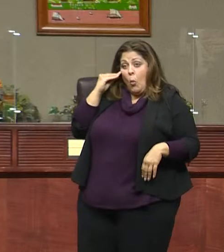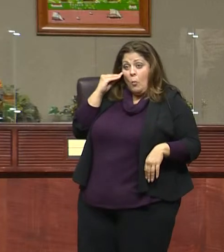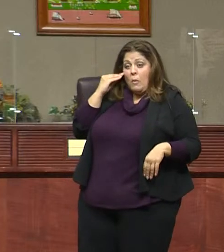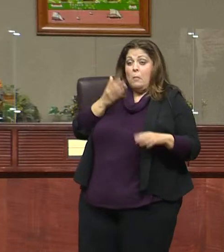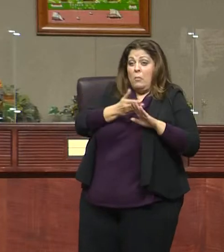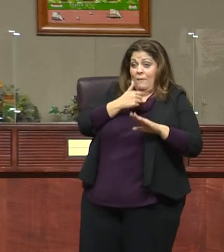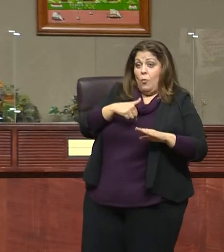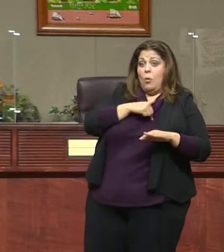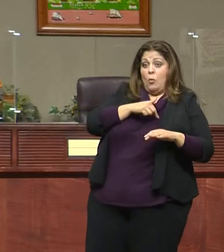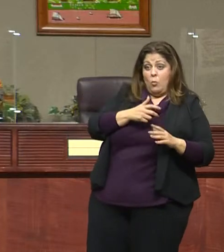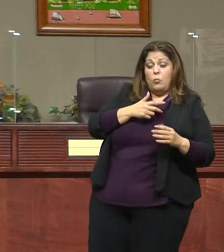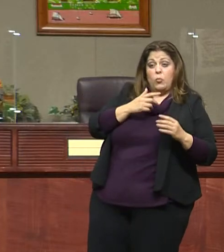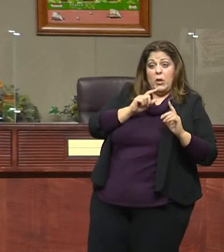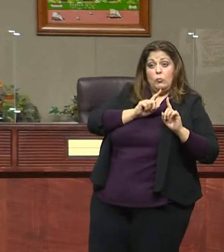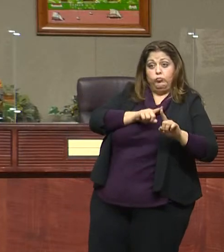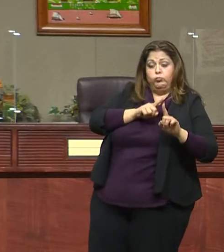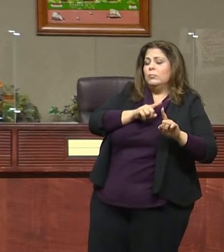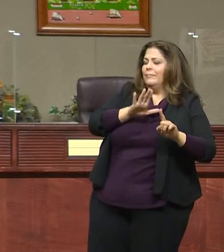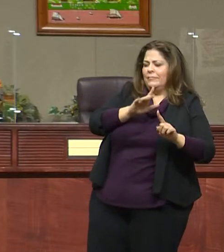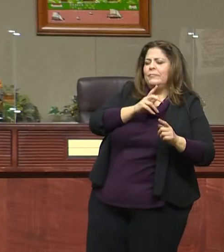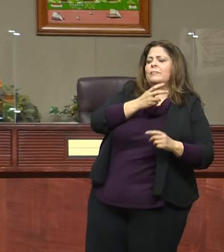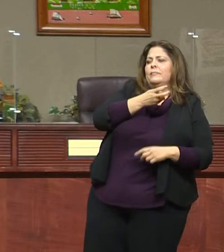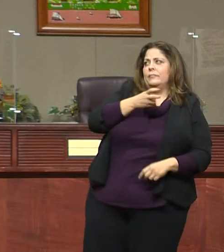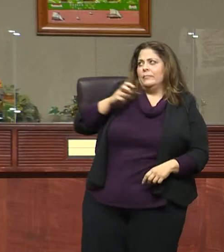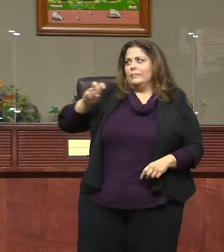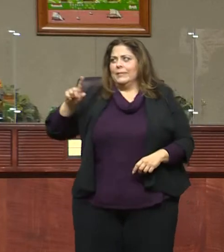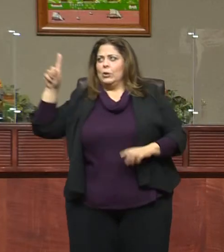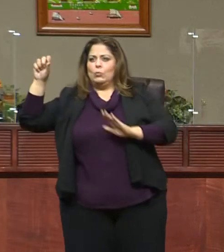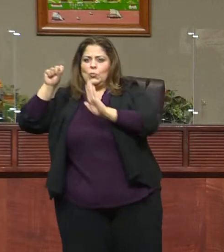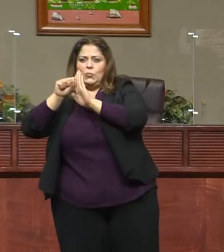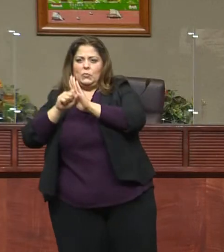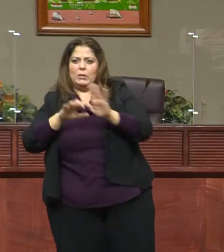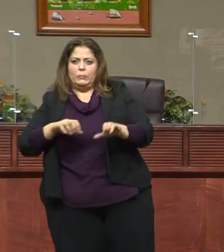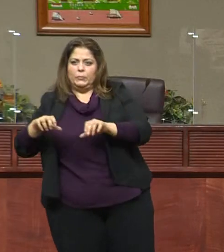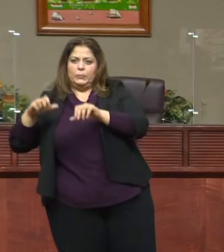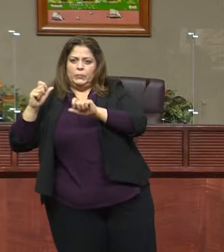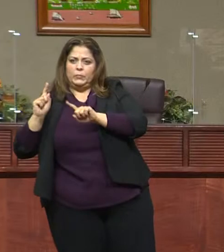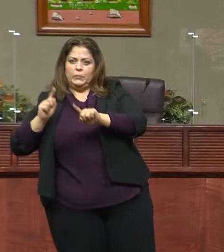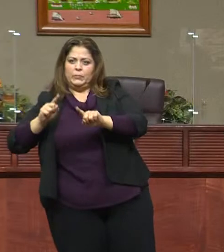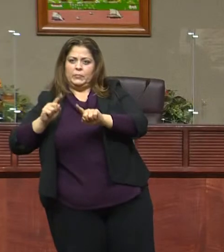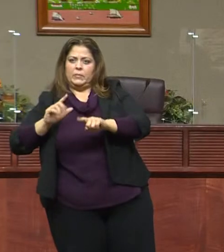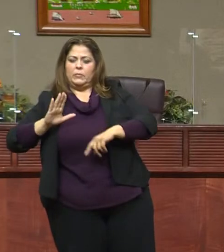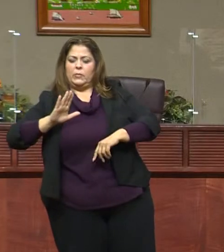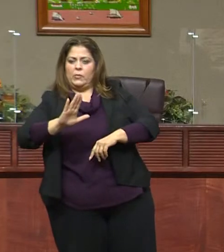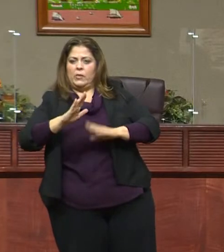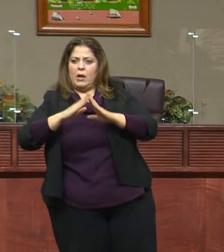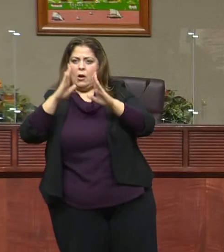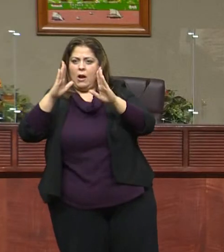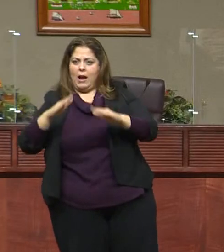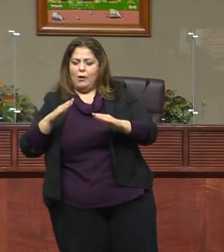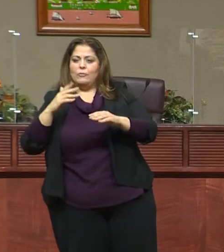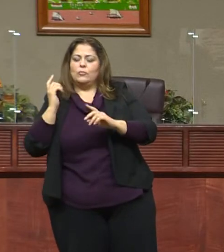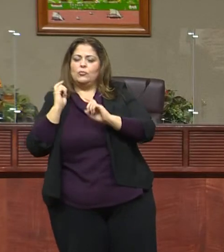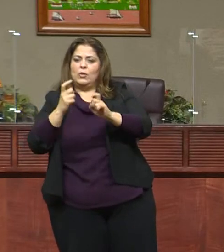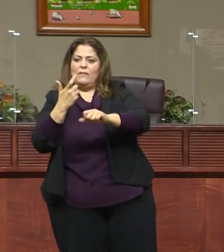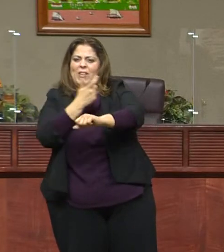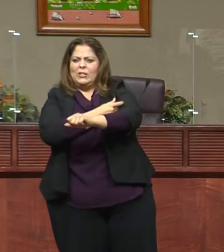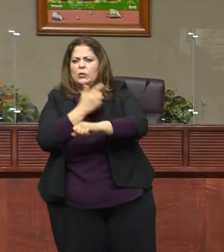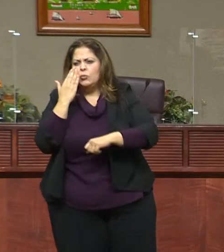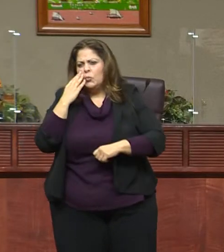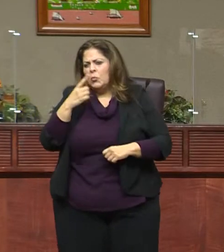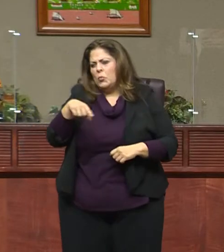where individuals could sign up to actually get the vaccine right in their home. So if you are one of those